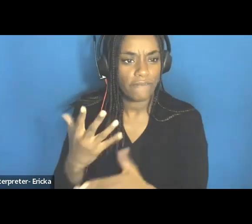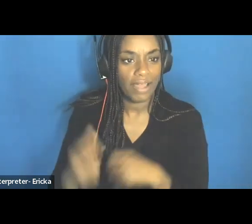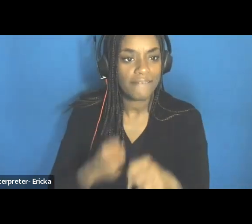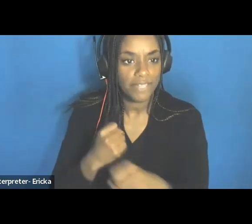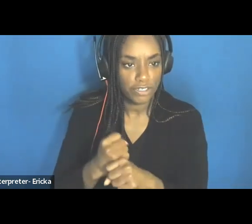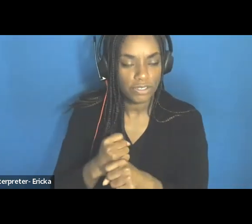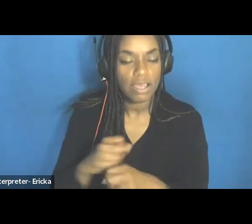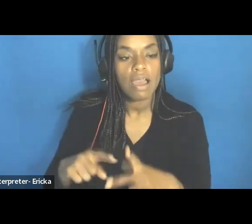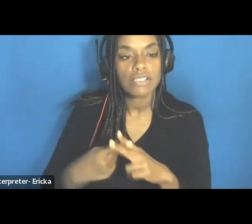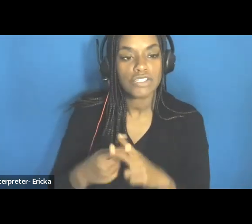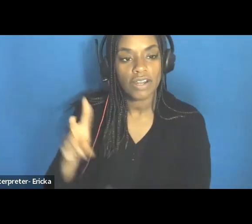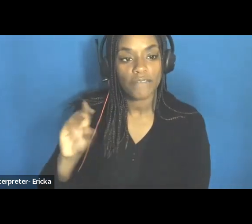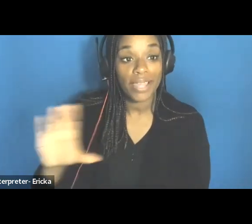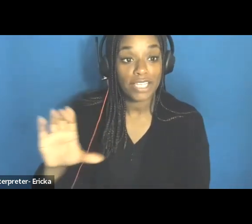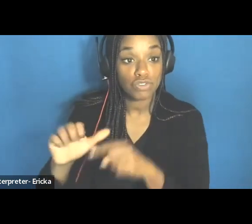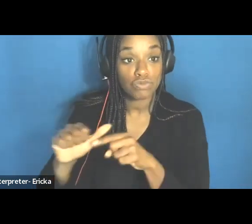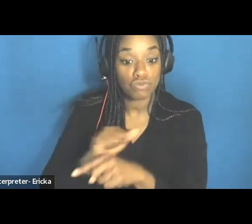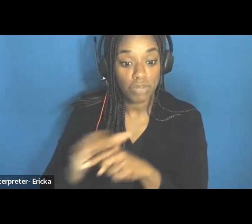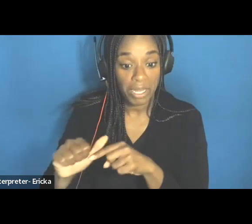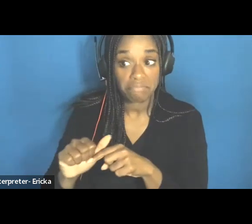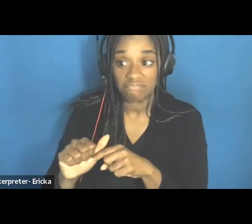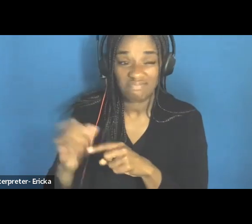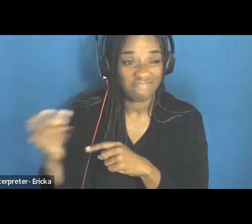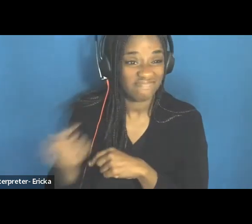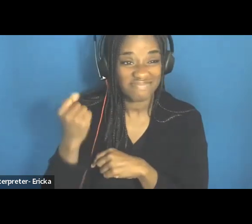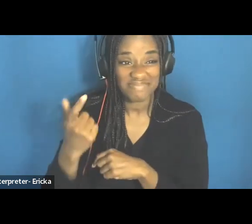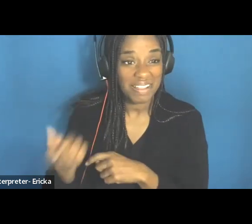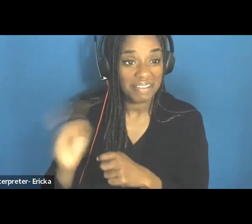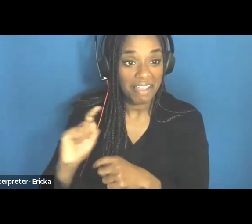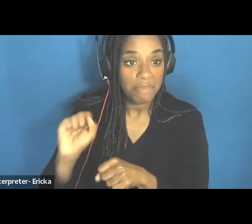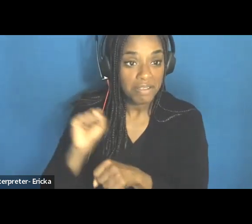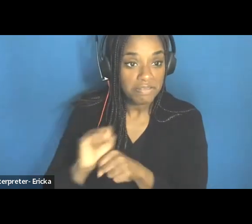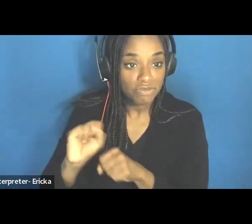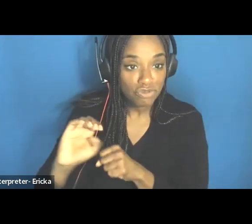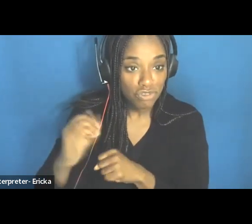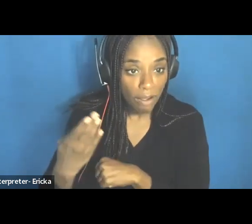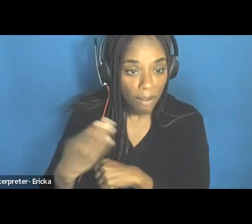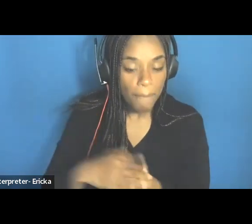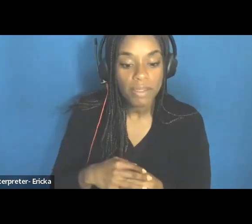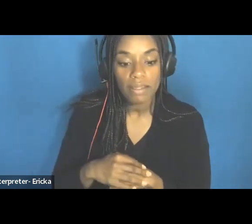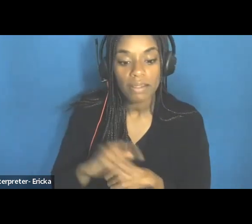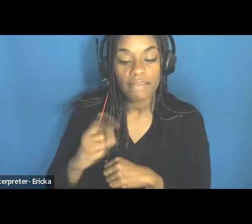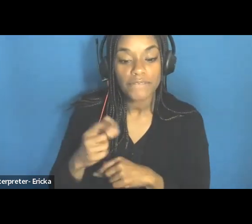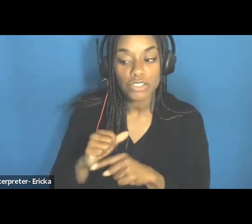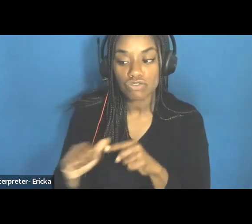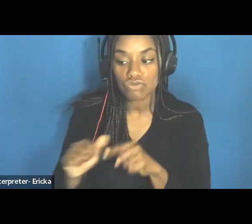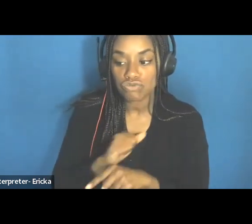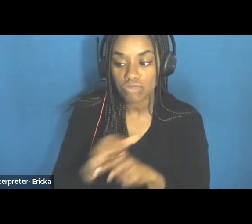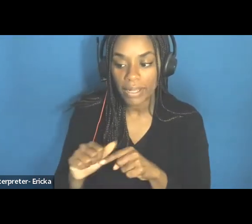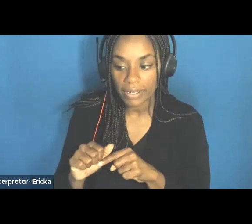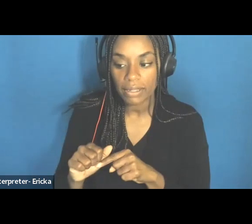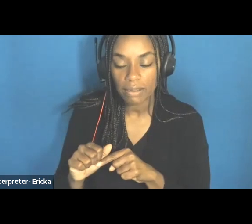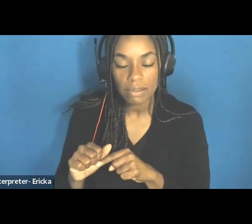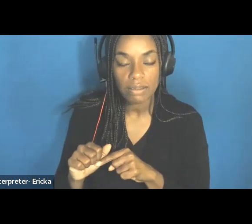training. Quickly, they employed me. First training, very quickly into